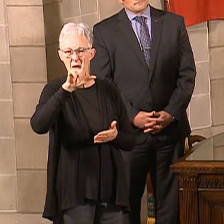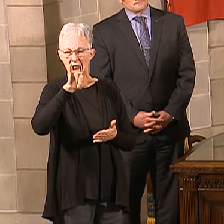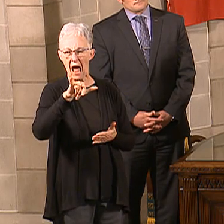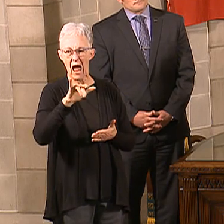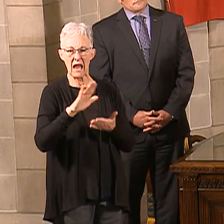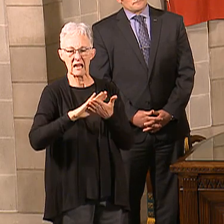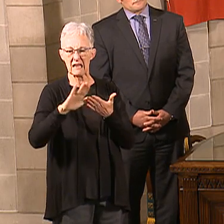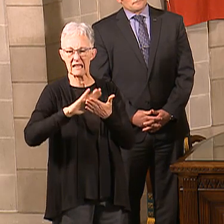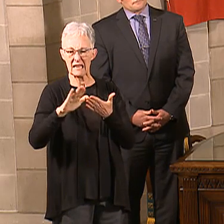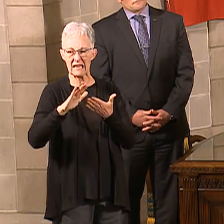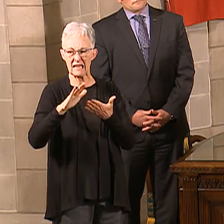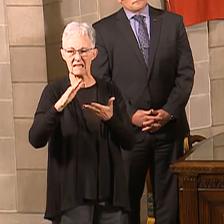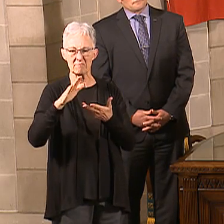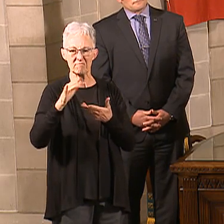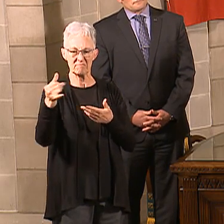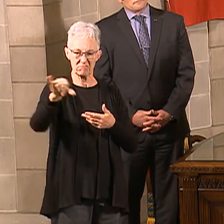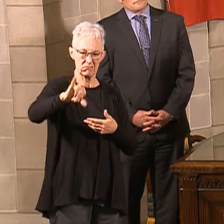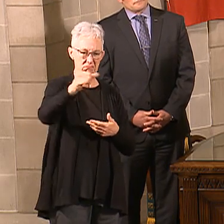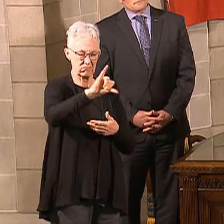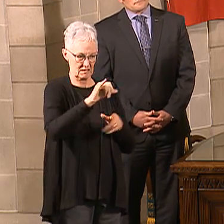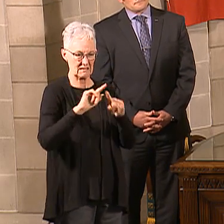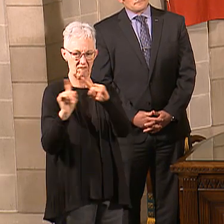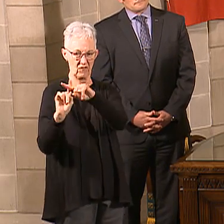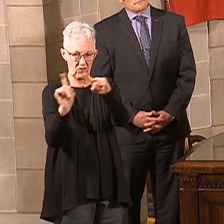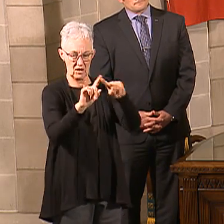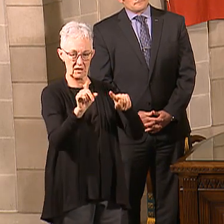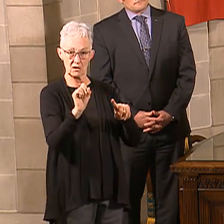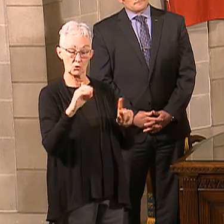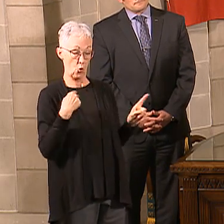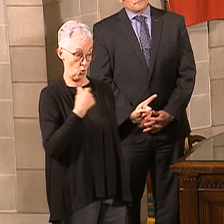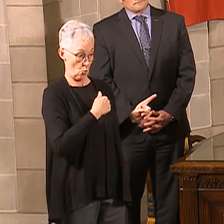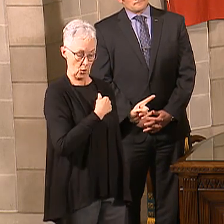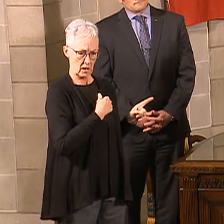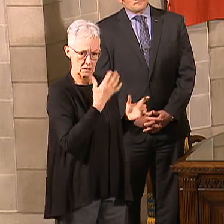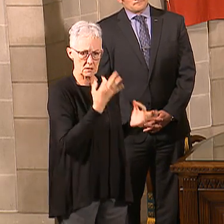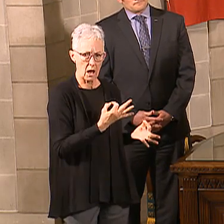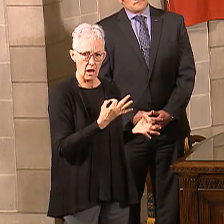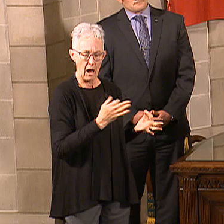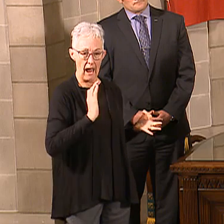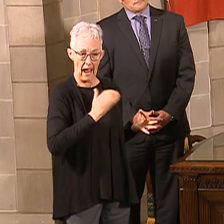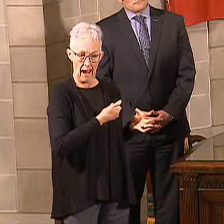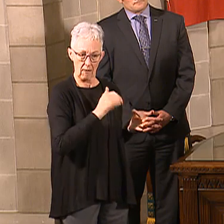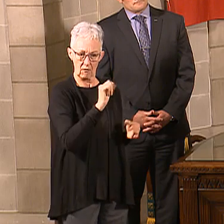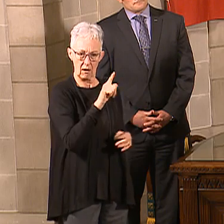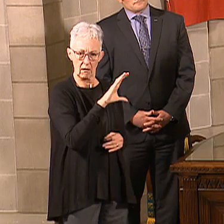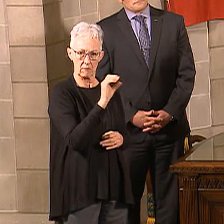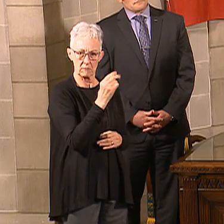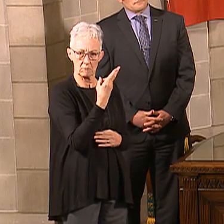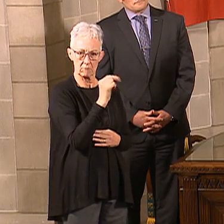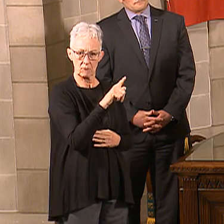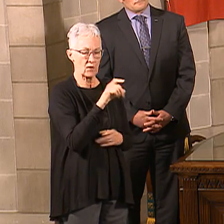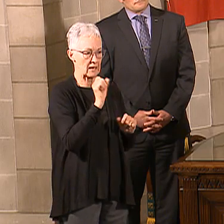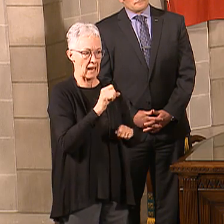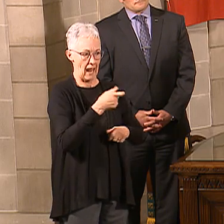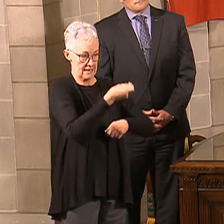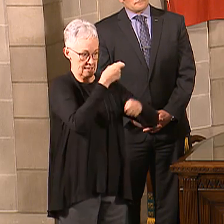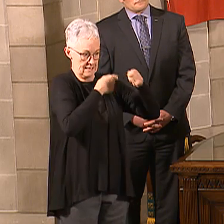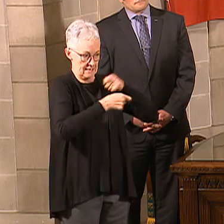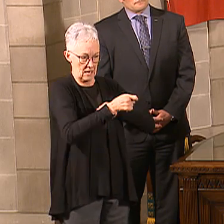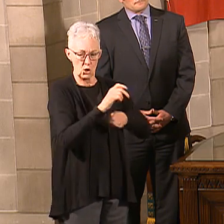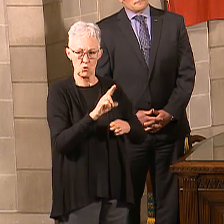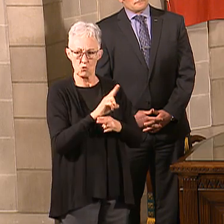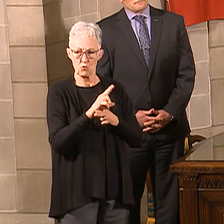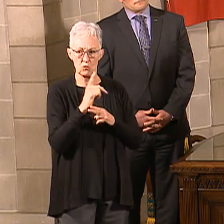alcohol available to the state and to the country to use in hand sanitizers and other cleaning agents. And so we're happy to